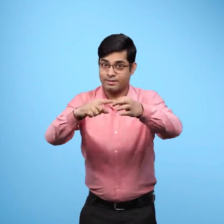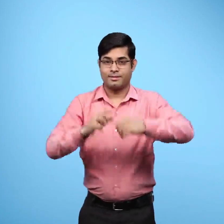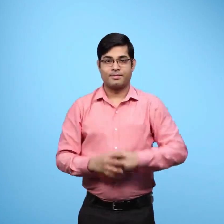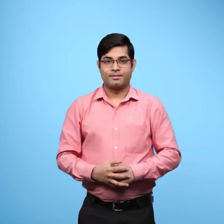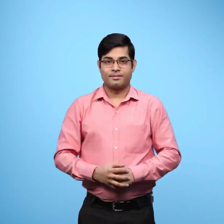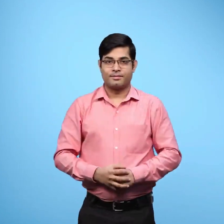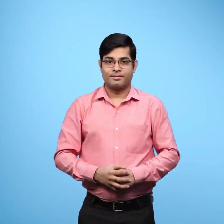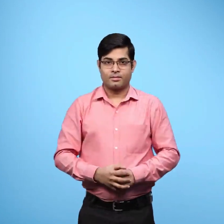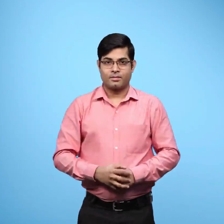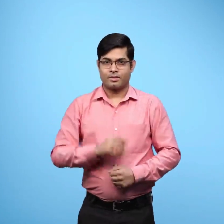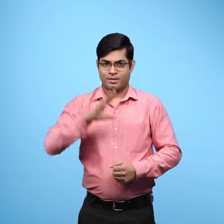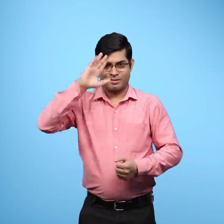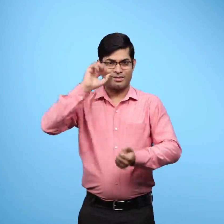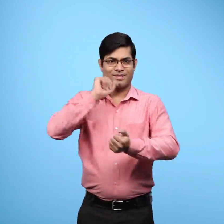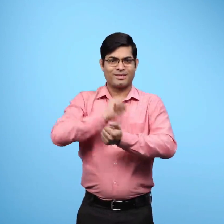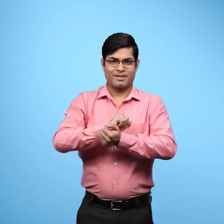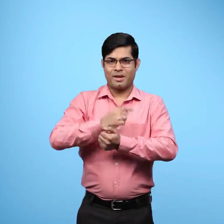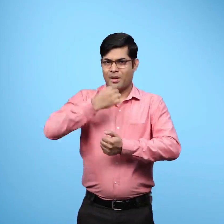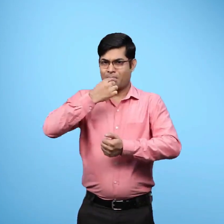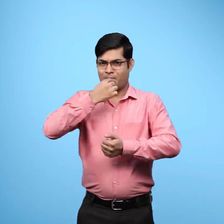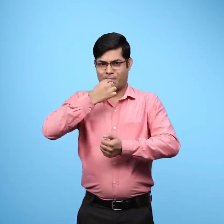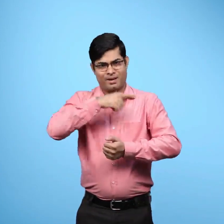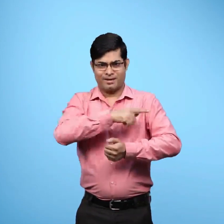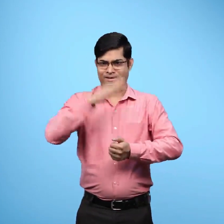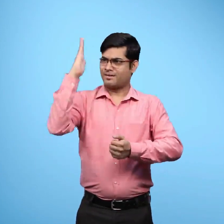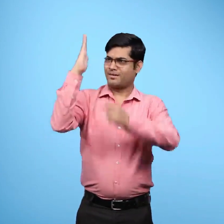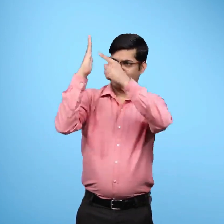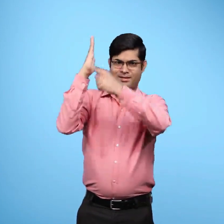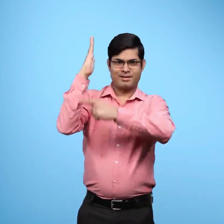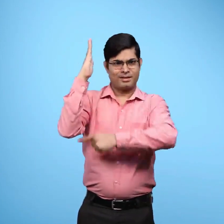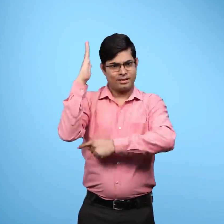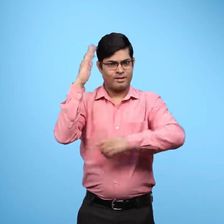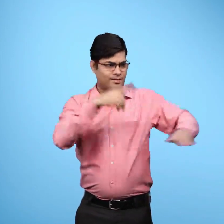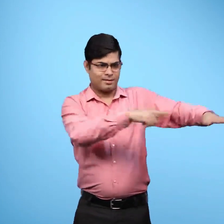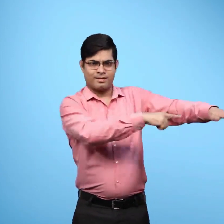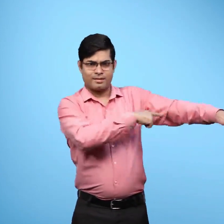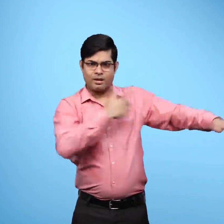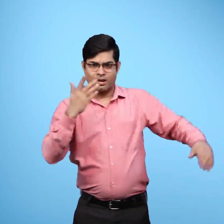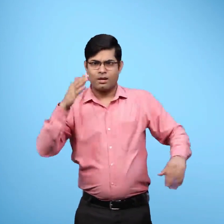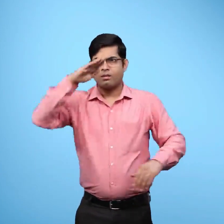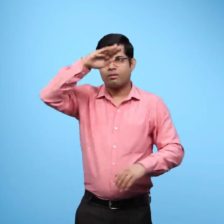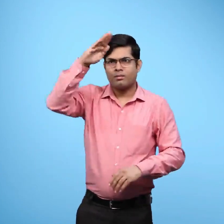Question. Does a traffic policeman sometimes make curved lines?